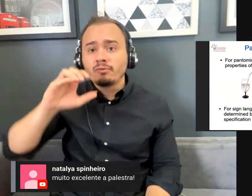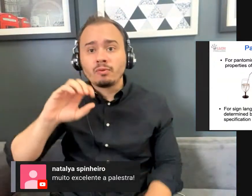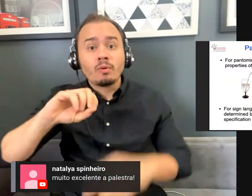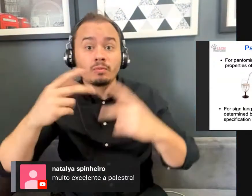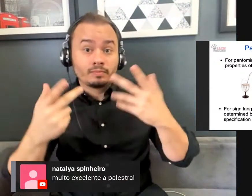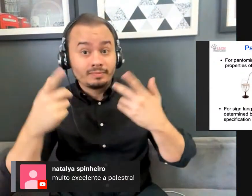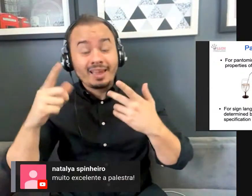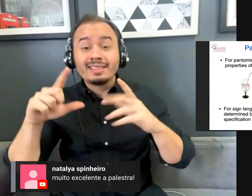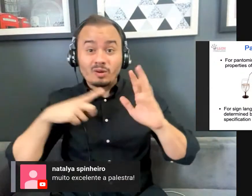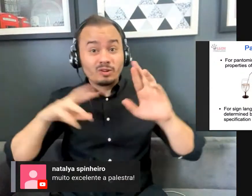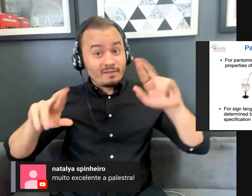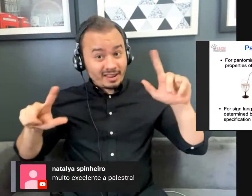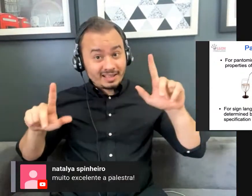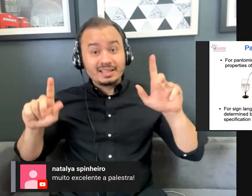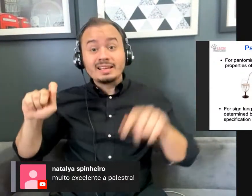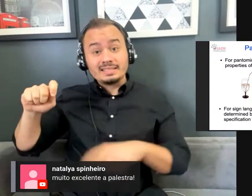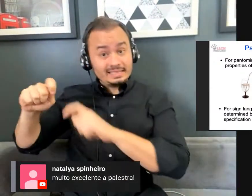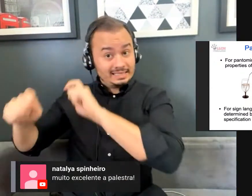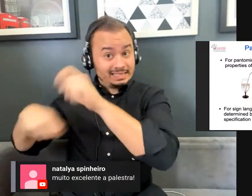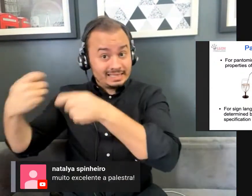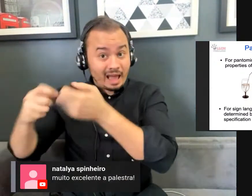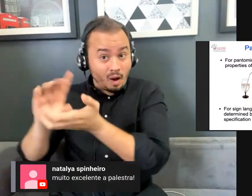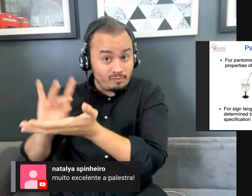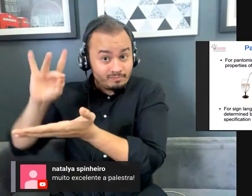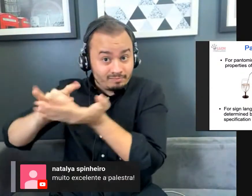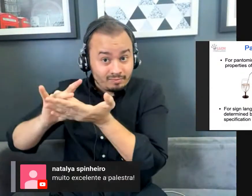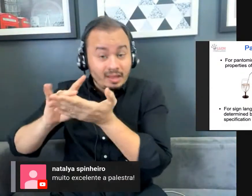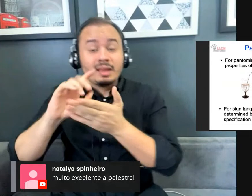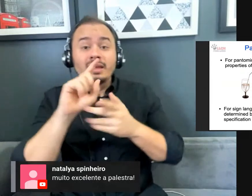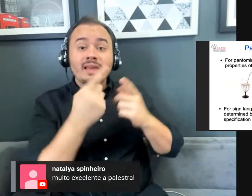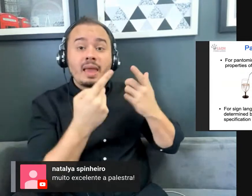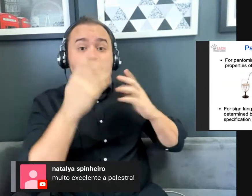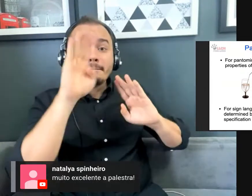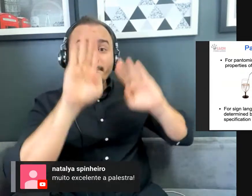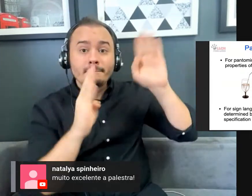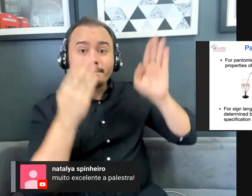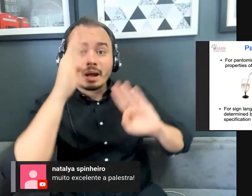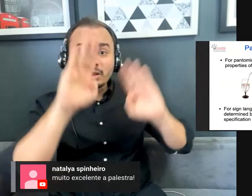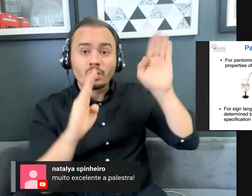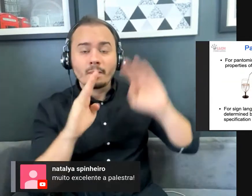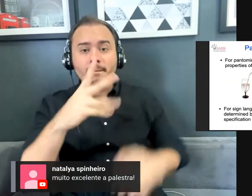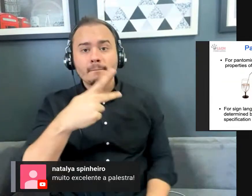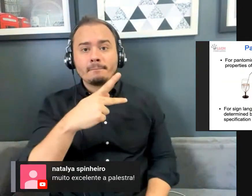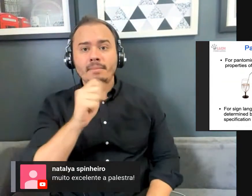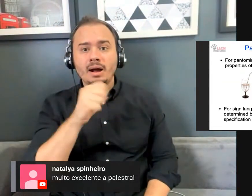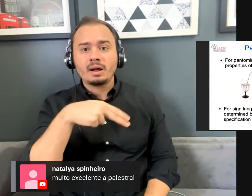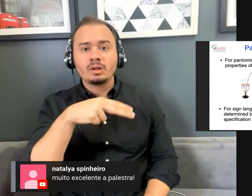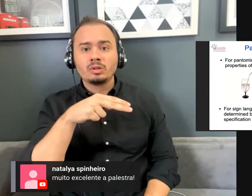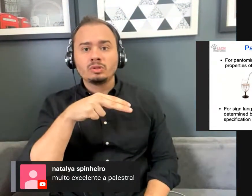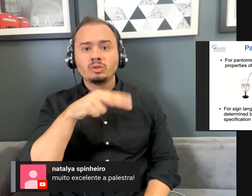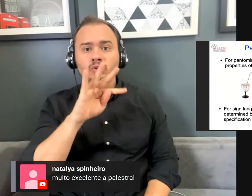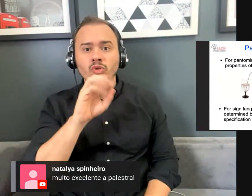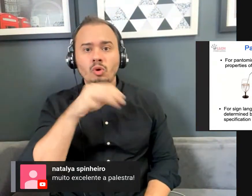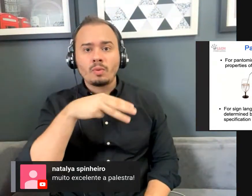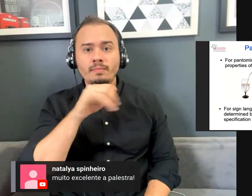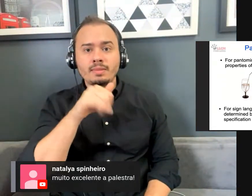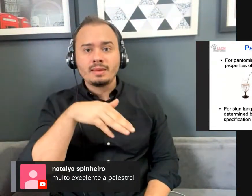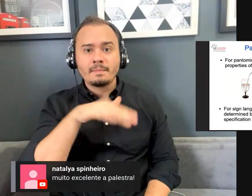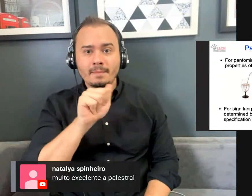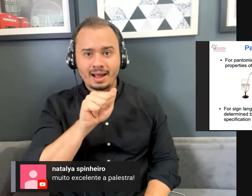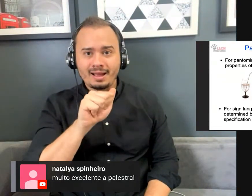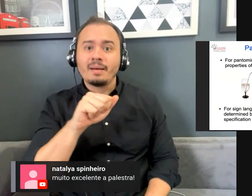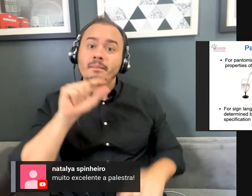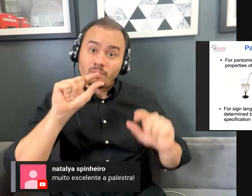that looks just like a pantomime. Okay. Now I've shown you already the classic language areas that are involved